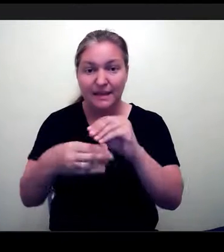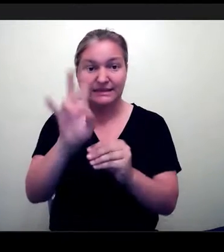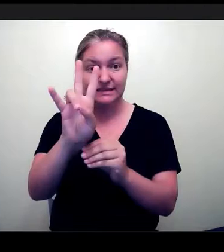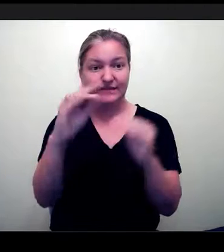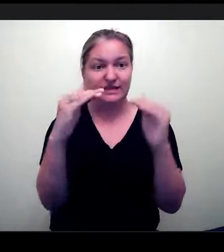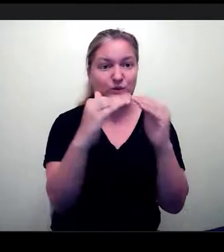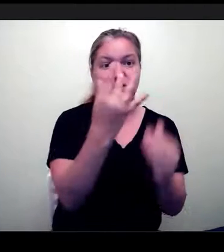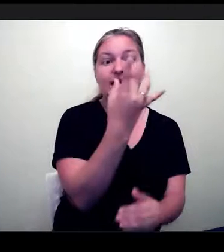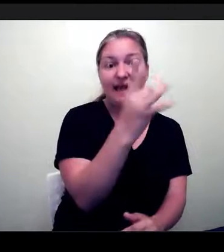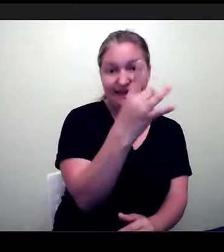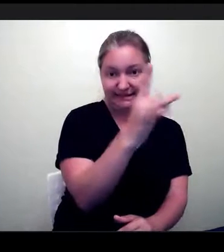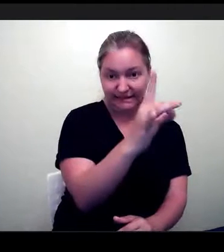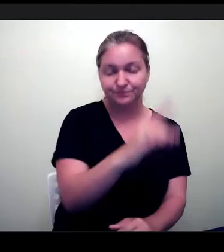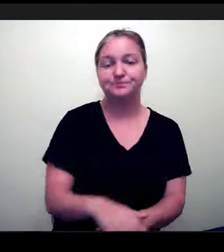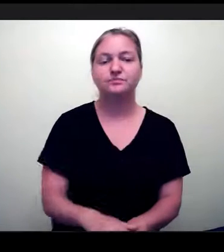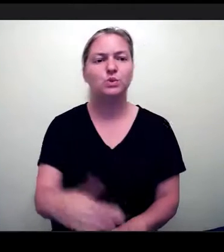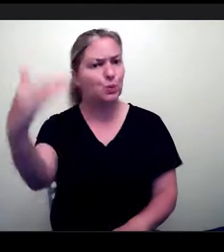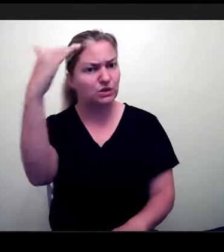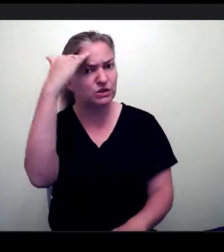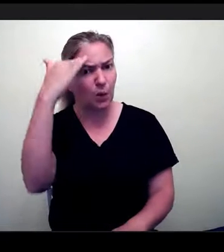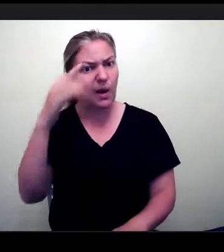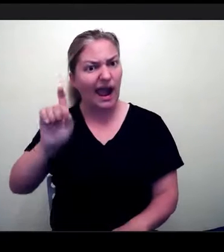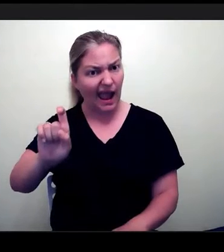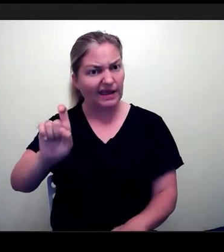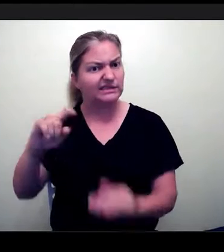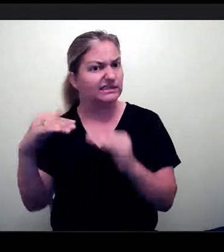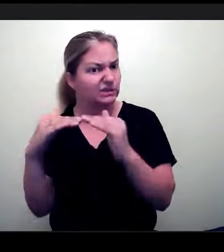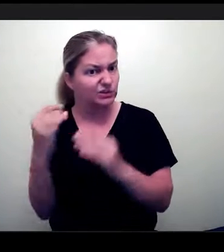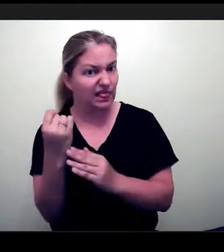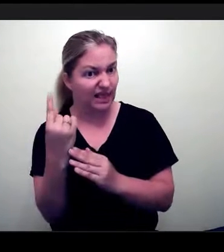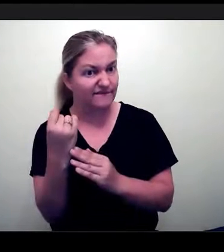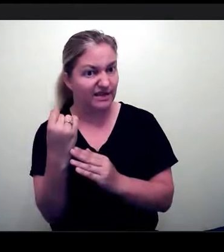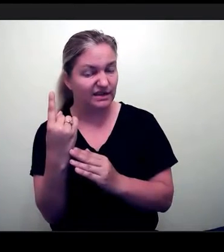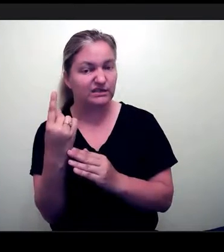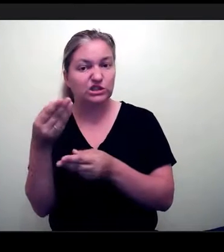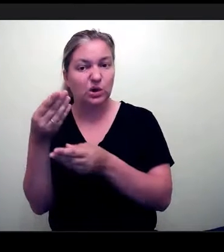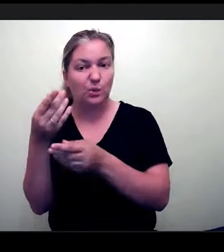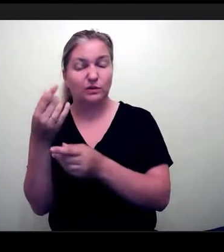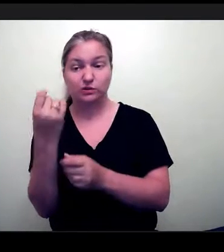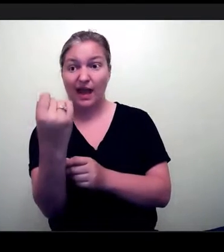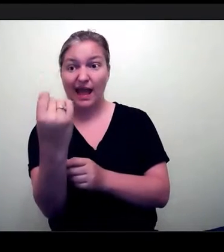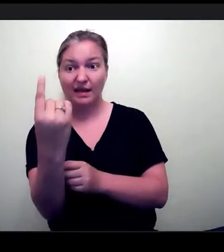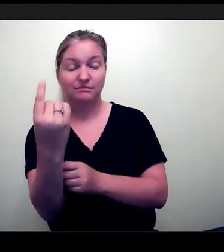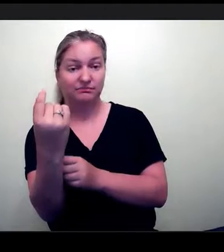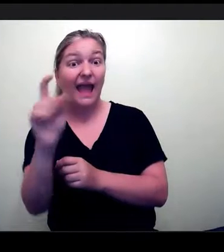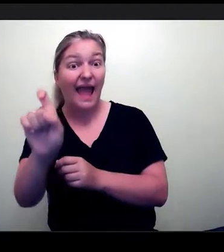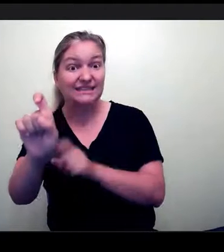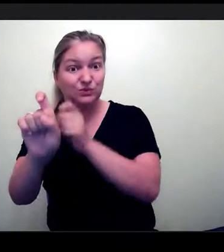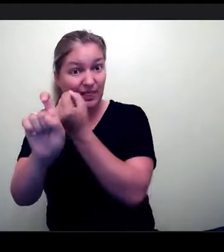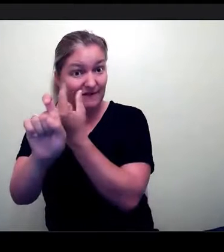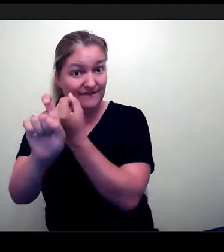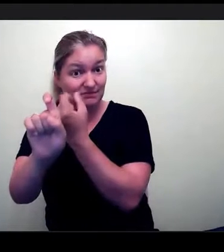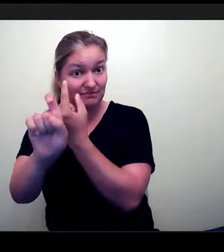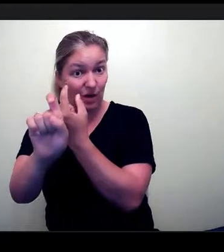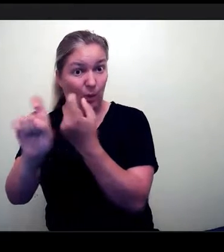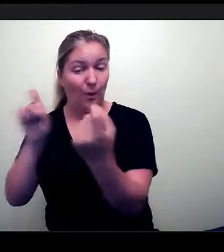equals 18. We know that x equals 11. So, we're going to switch out that and write